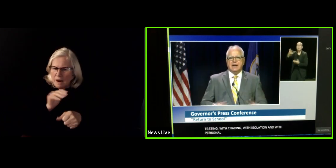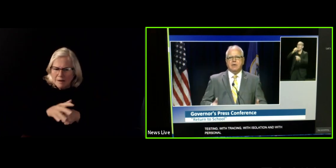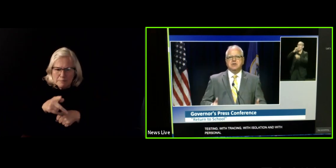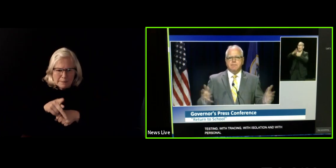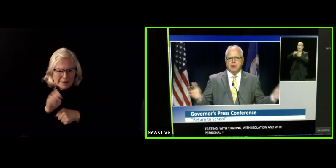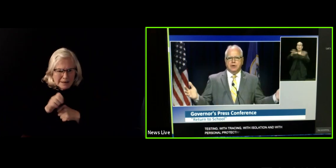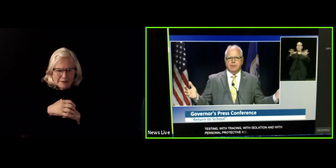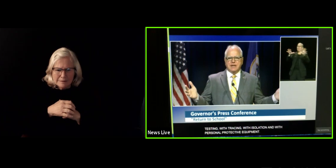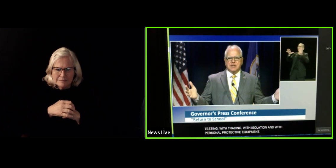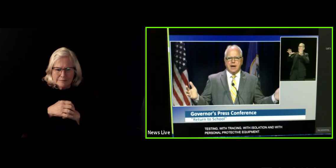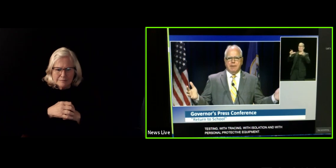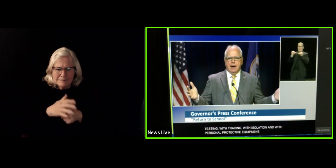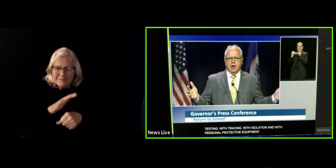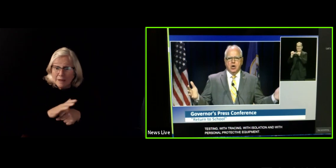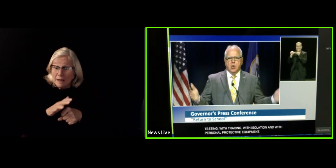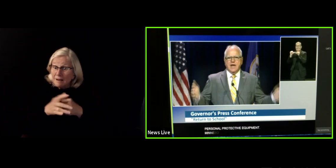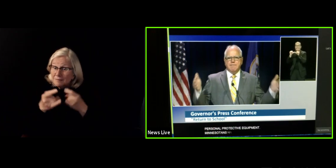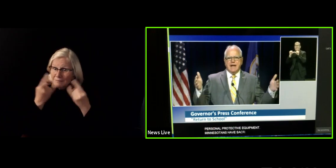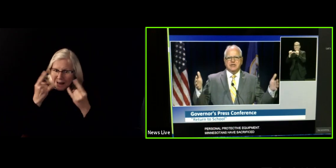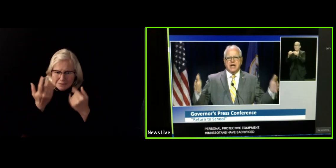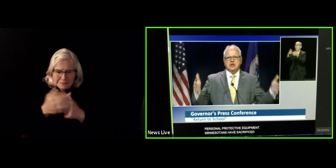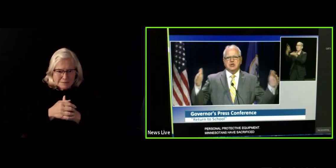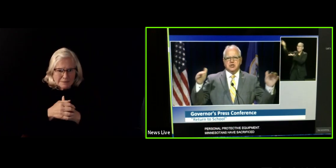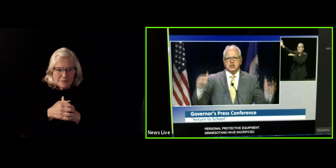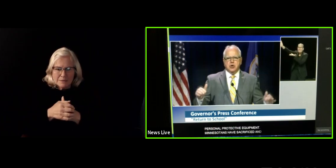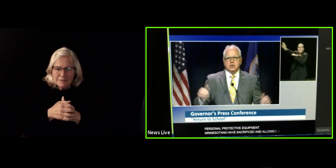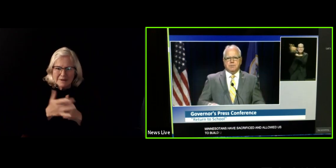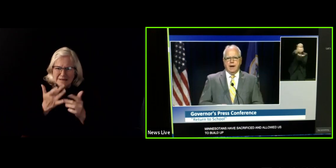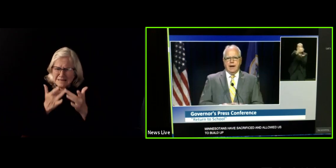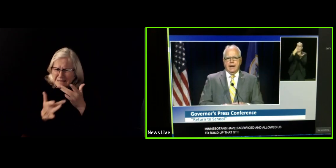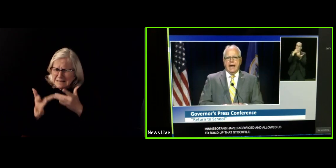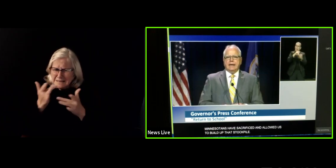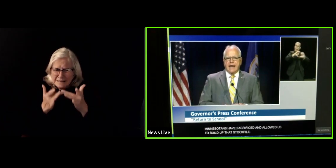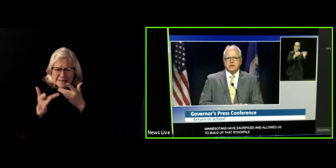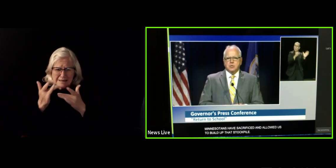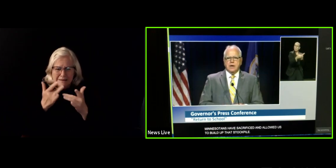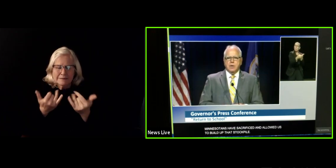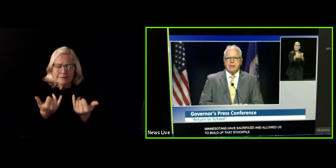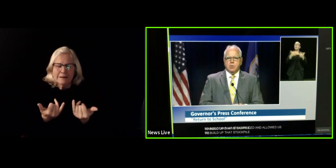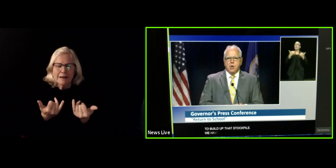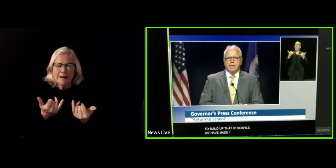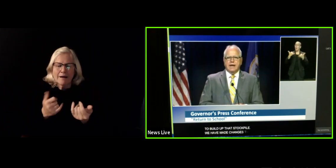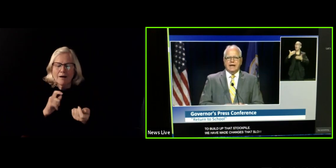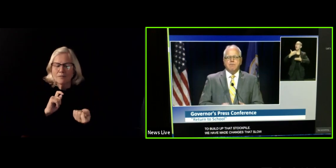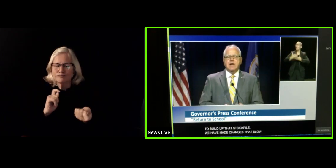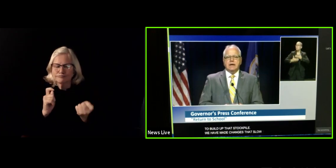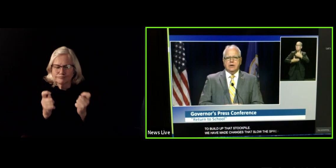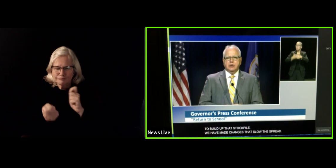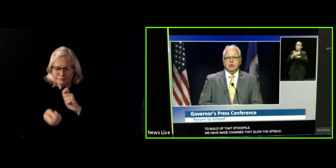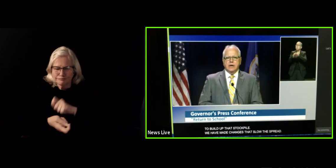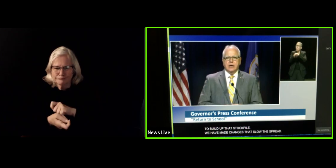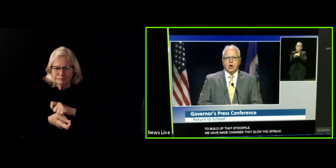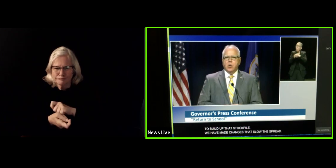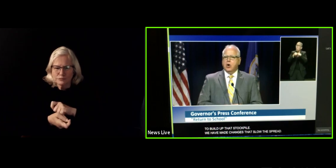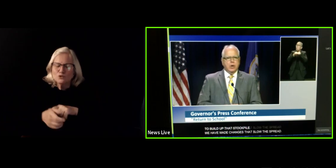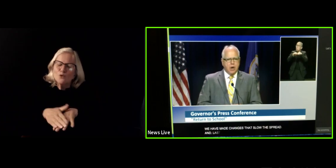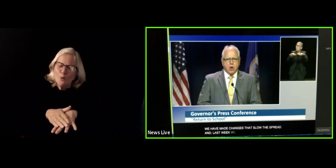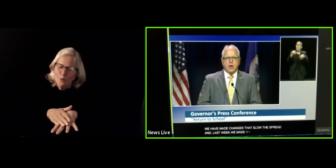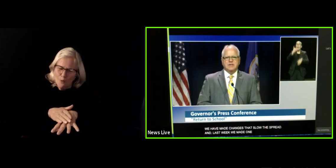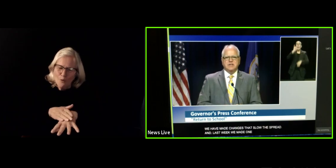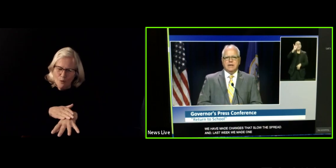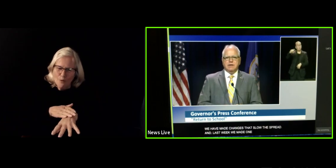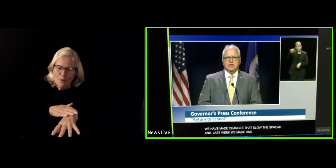allow us to build up that stockpile. We have made changes that slow the spread. And last week we made one that if we adhere to it, will go a